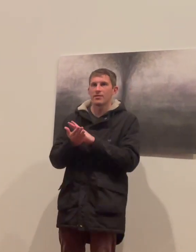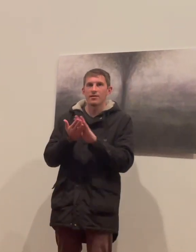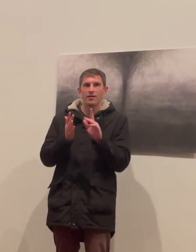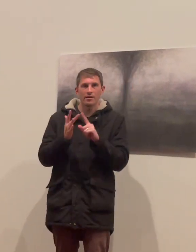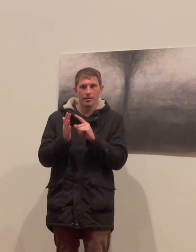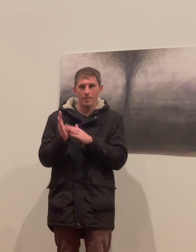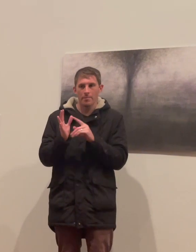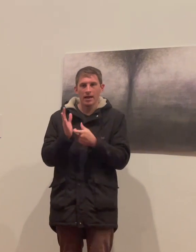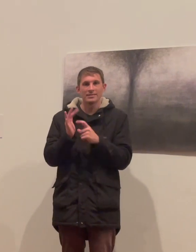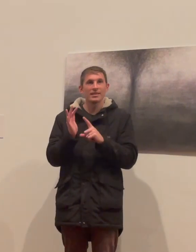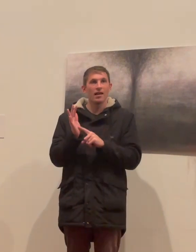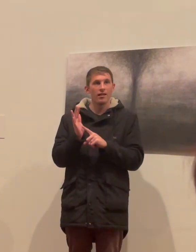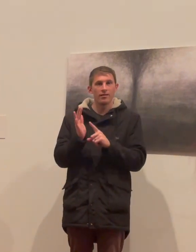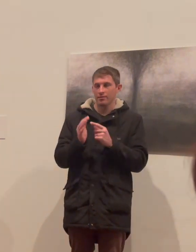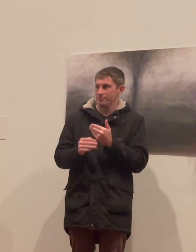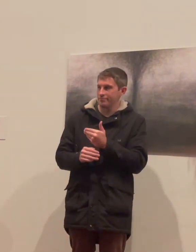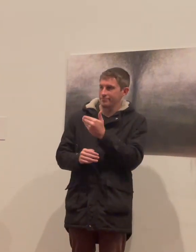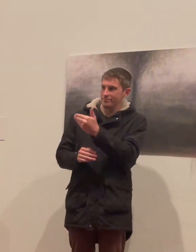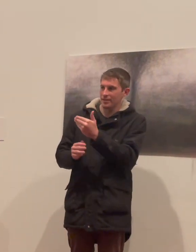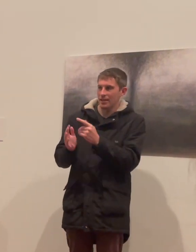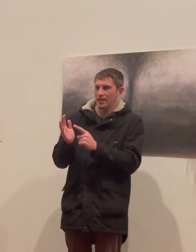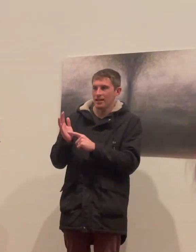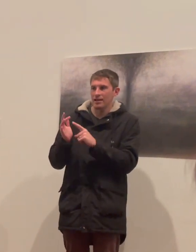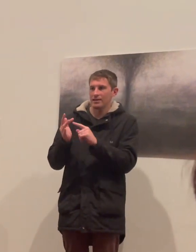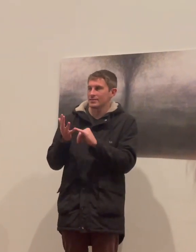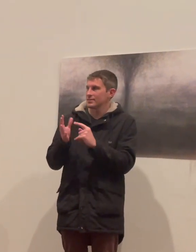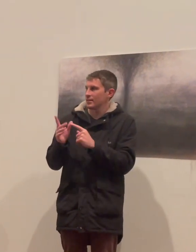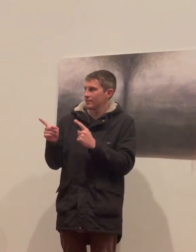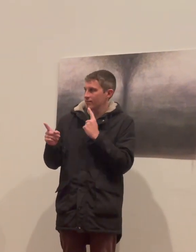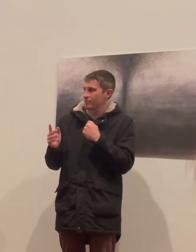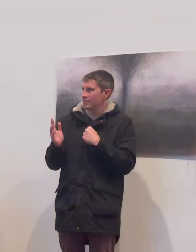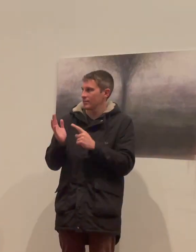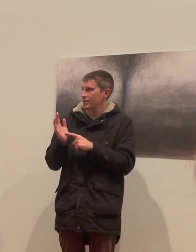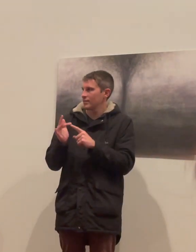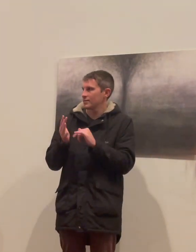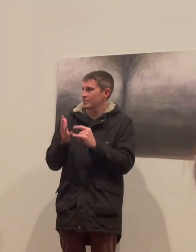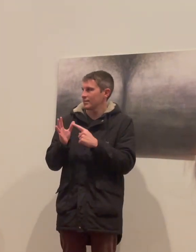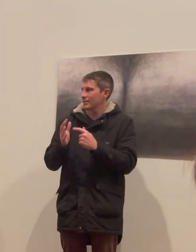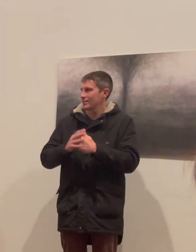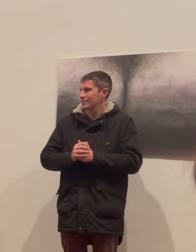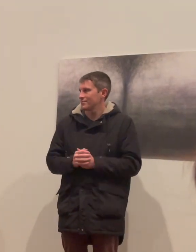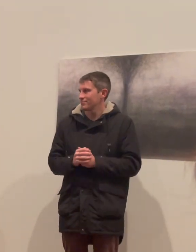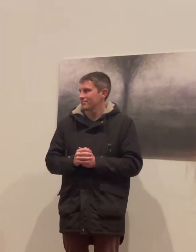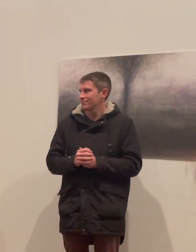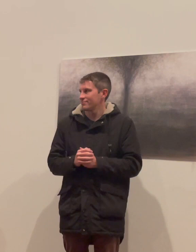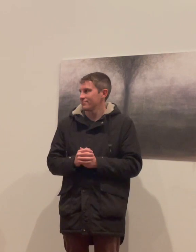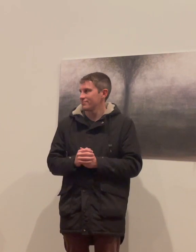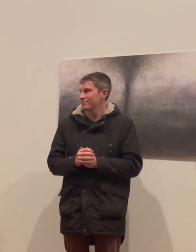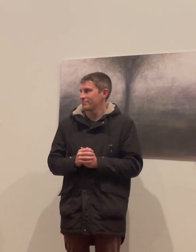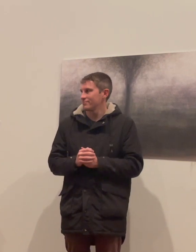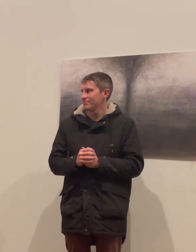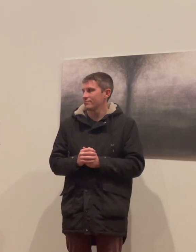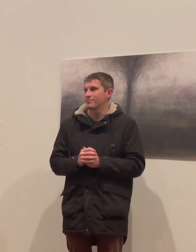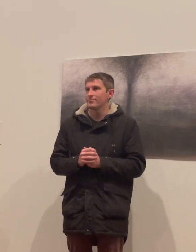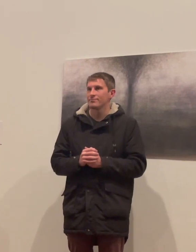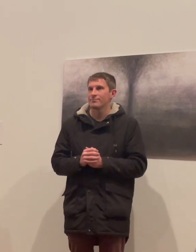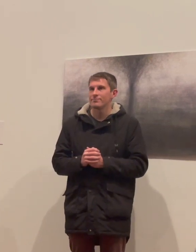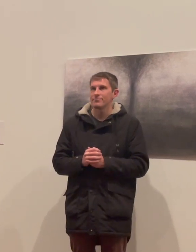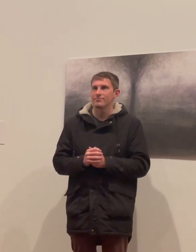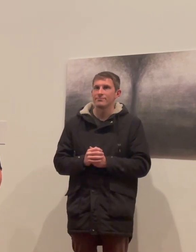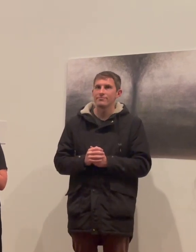Marcel, and this is Lisa. I'm Lisa Reid from Art Project. So we've